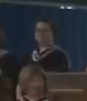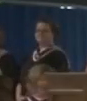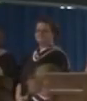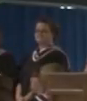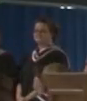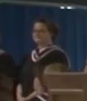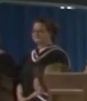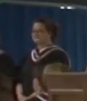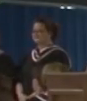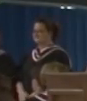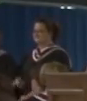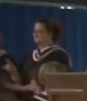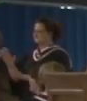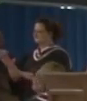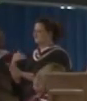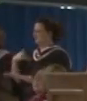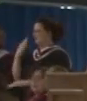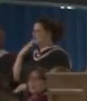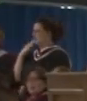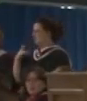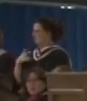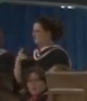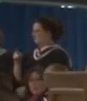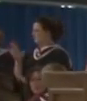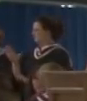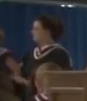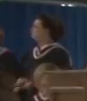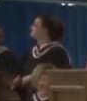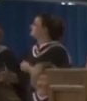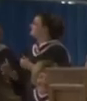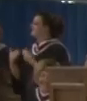You're awesome. You know I think that. Thank you very much.